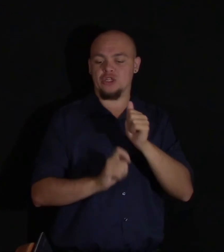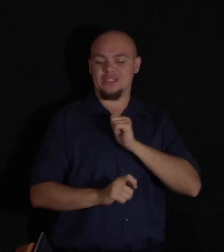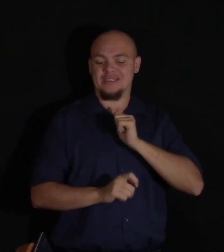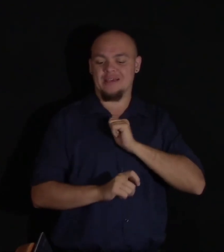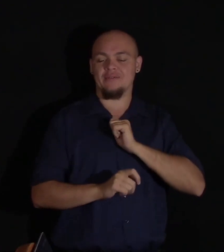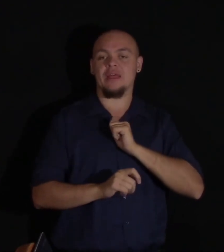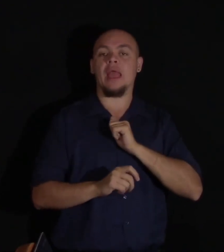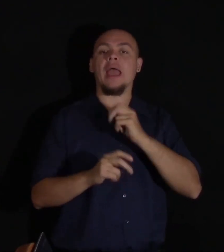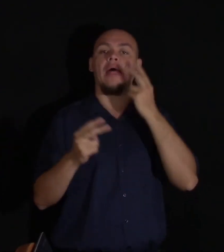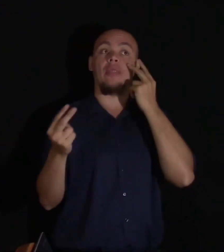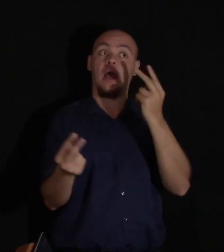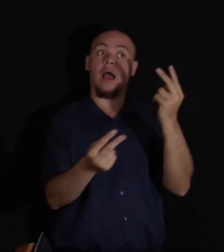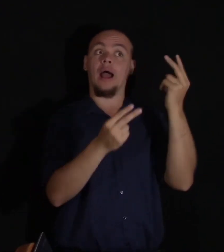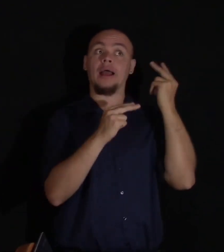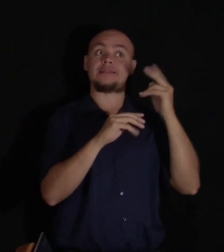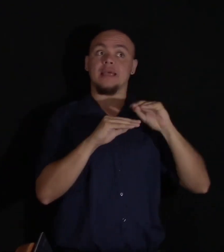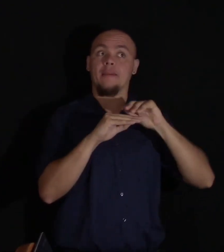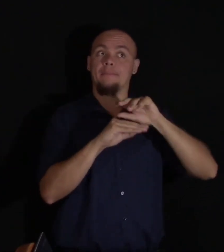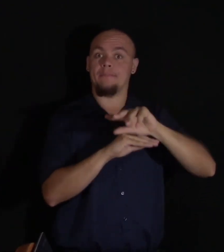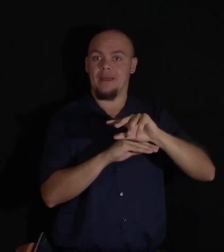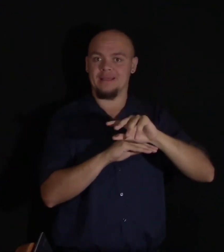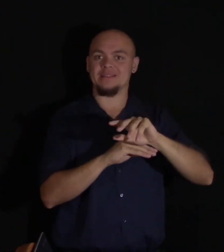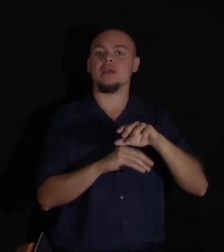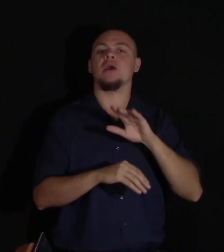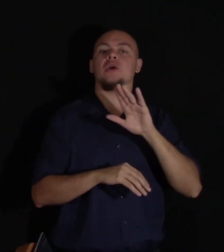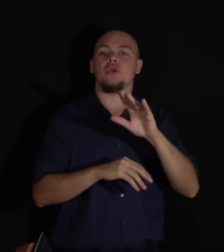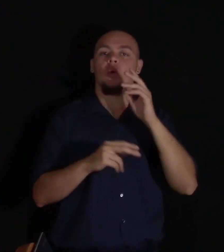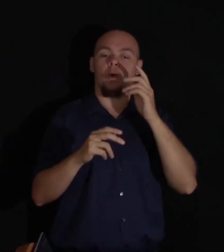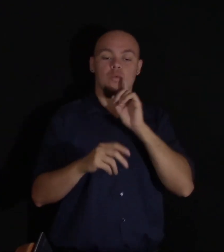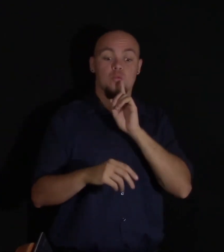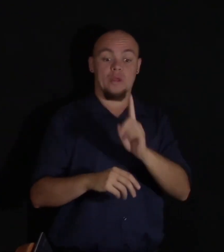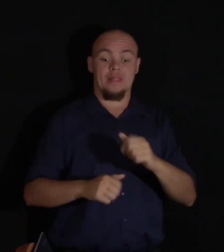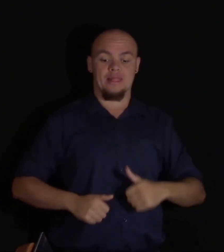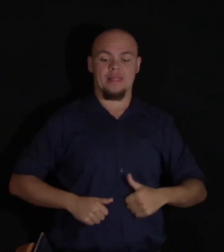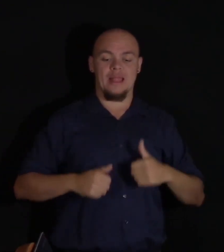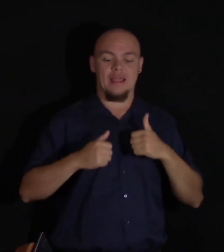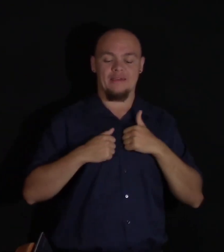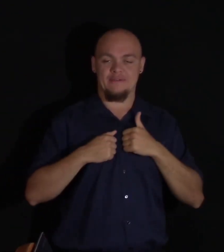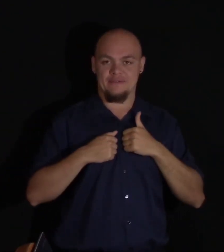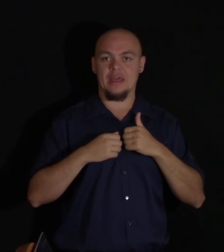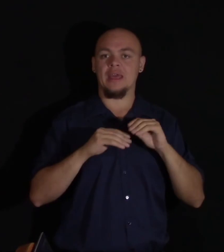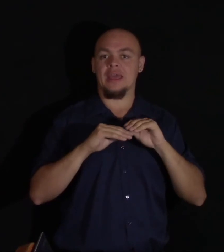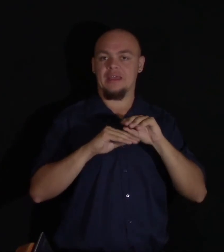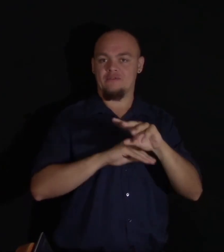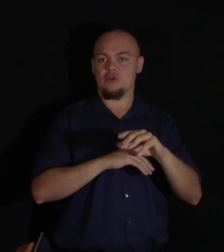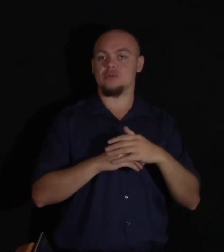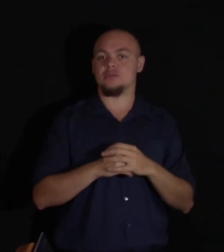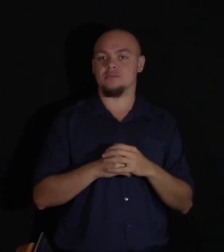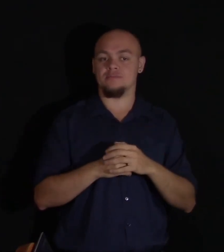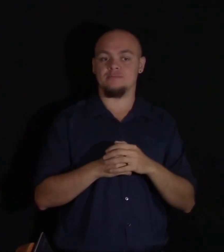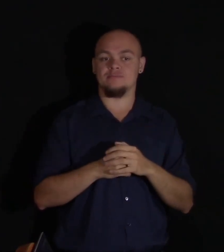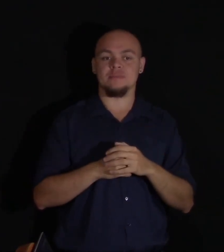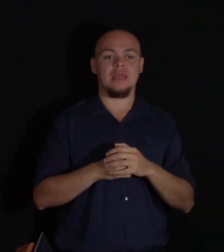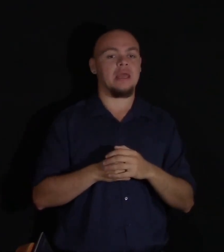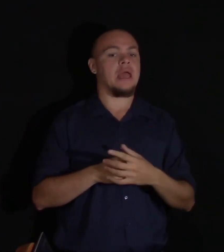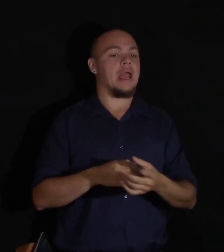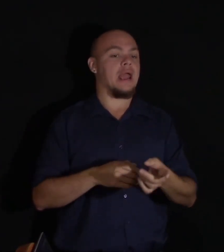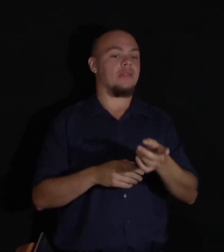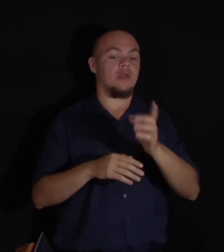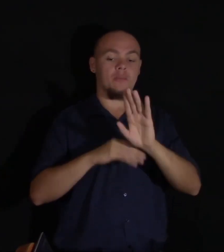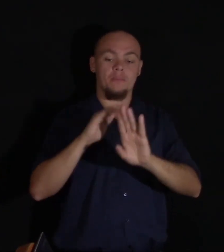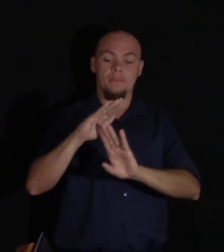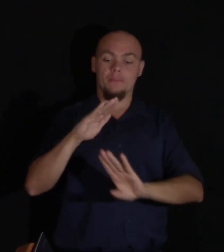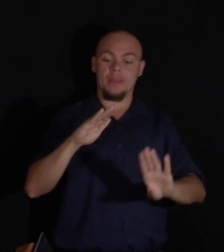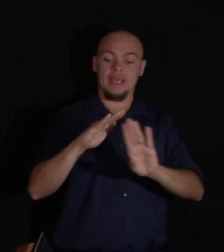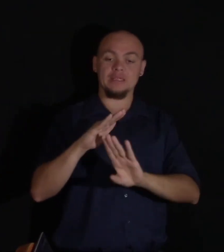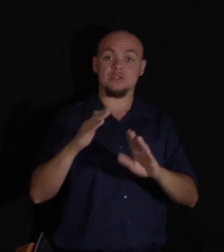reality. They have something in common. They are all based on one precious thought that